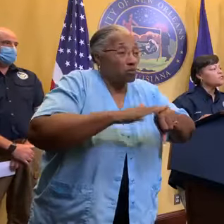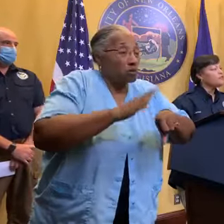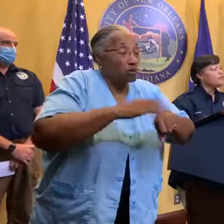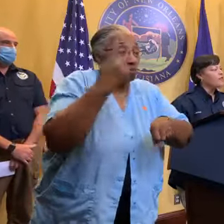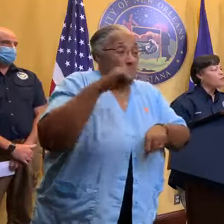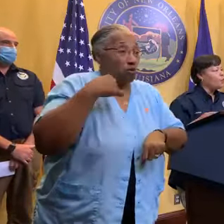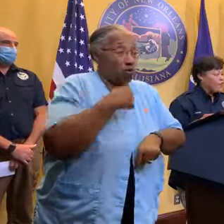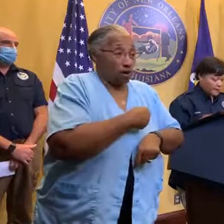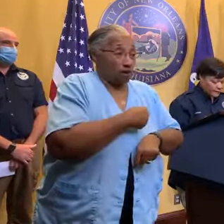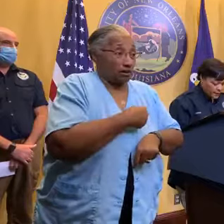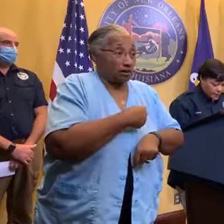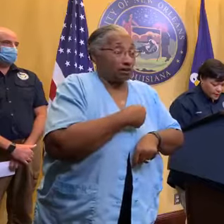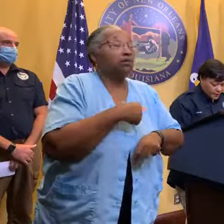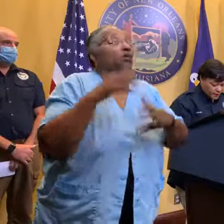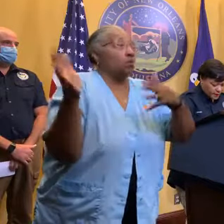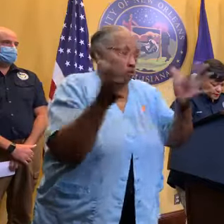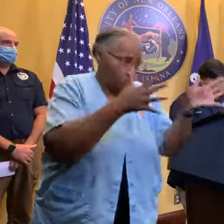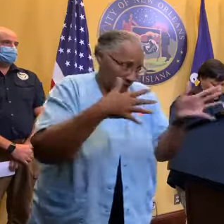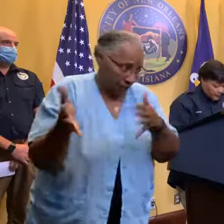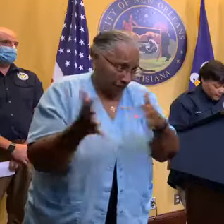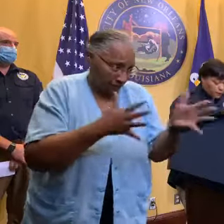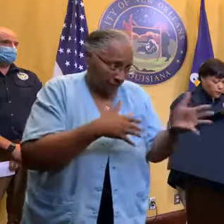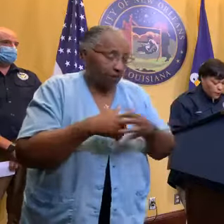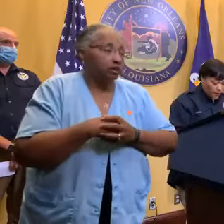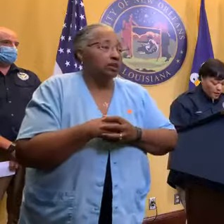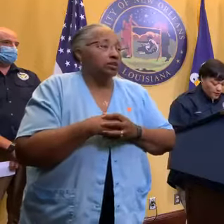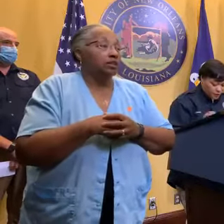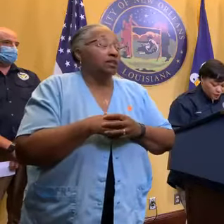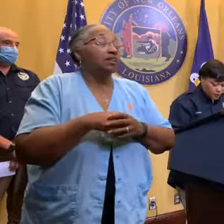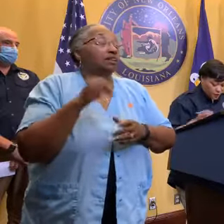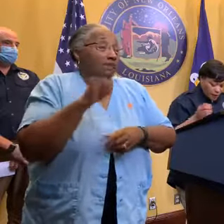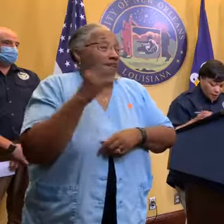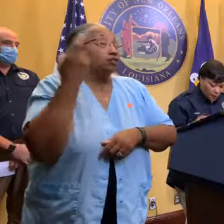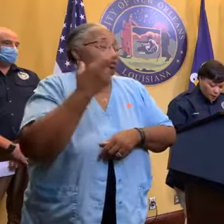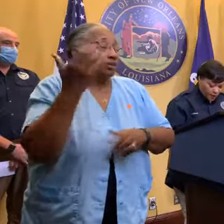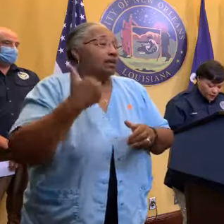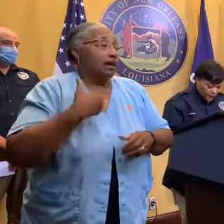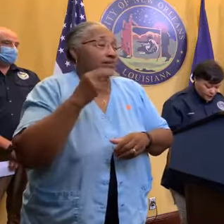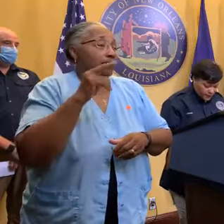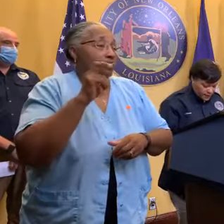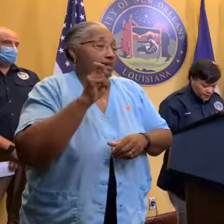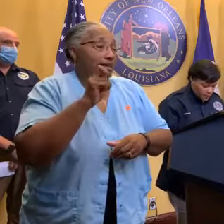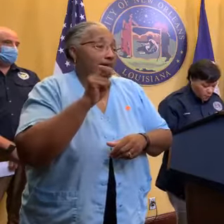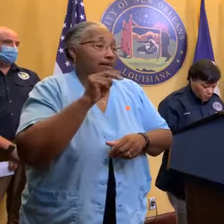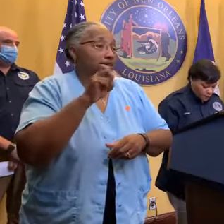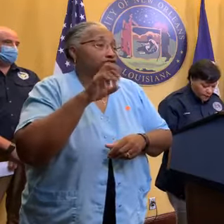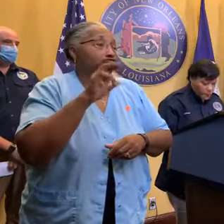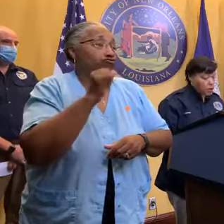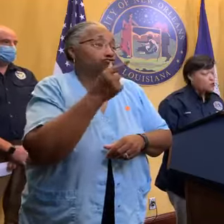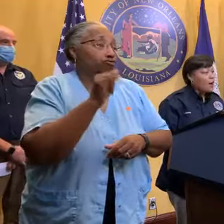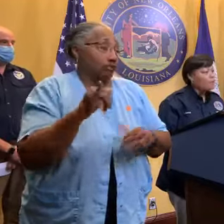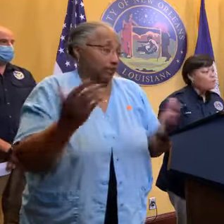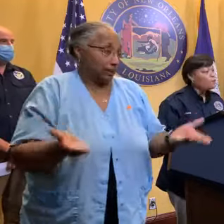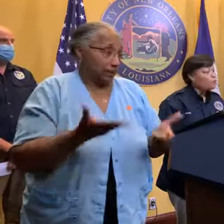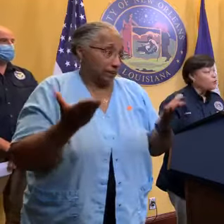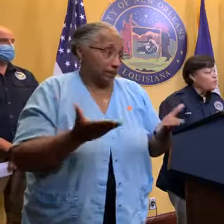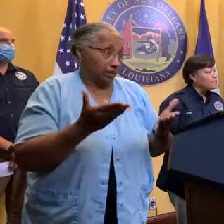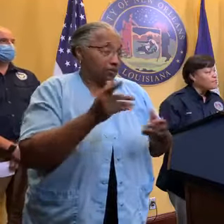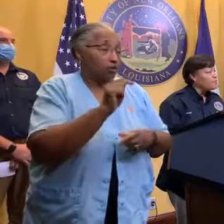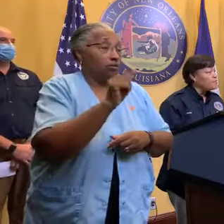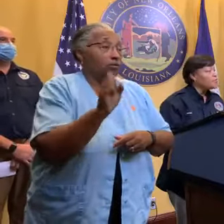continues to be that wind, and that's absolutely why we have Entergy here with us this morning. Tropical